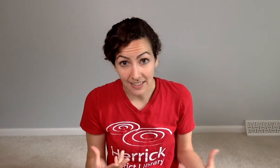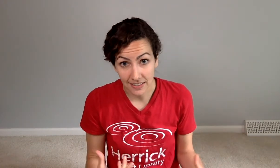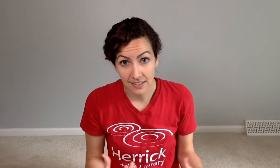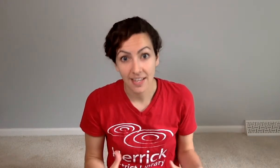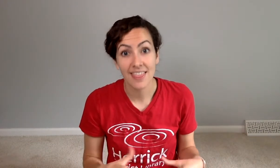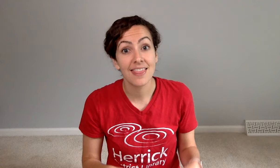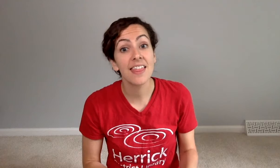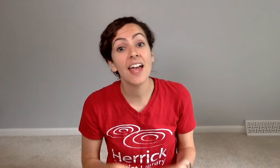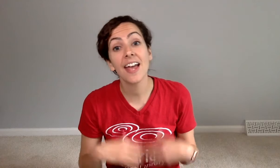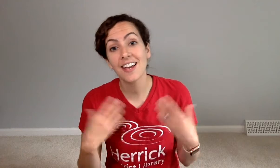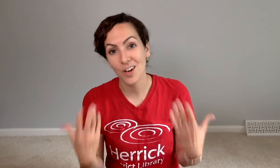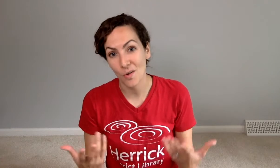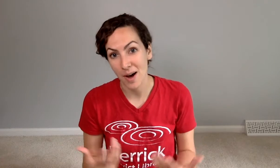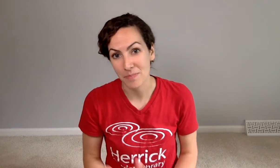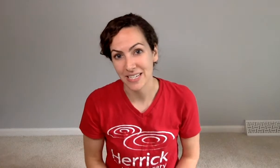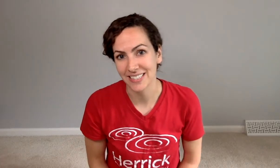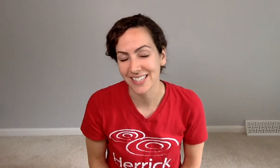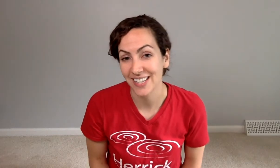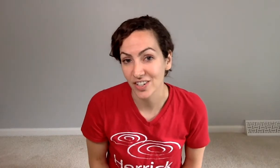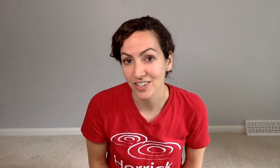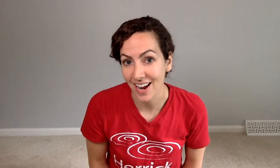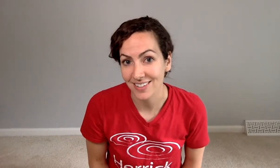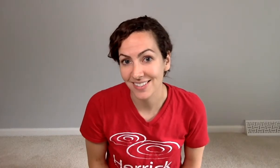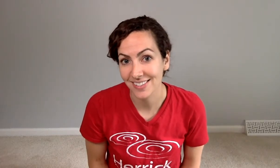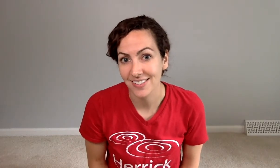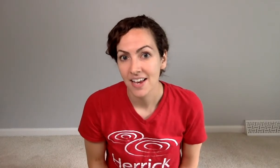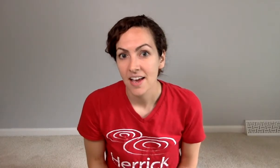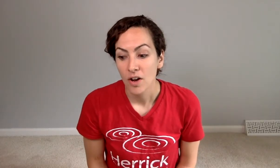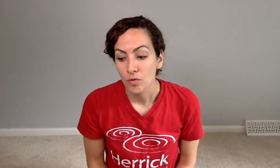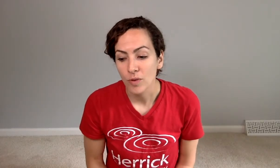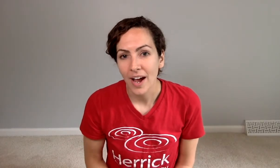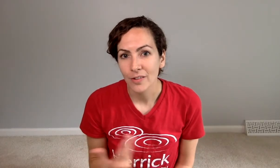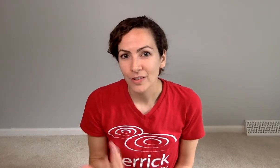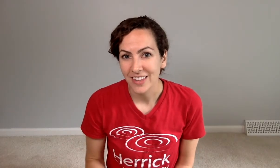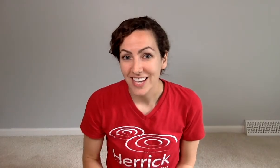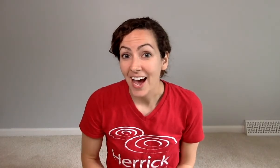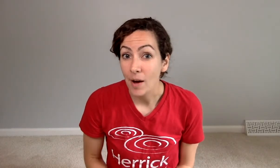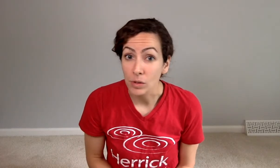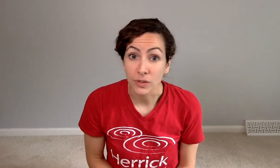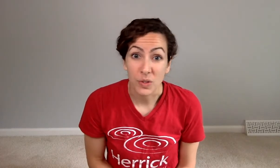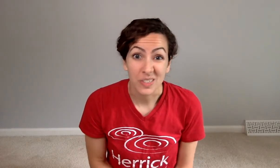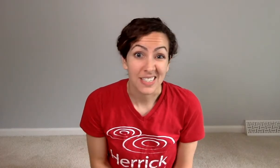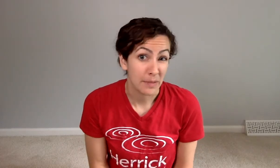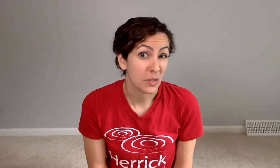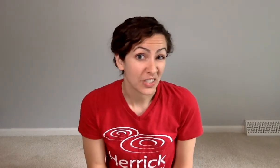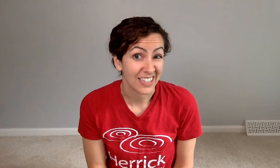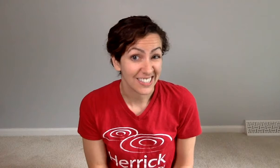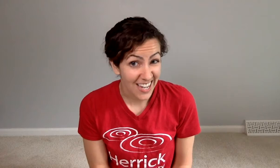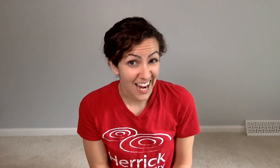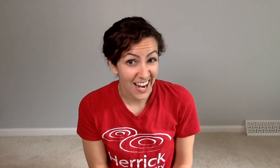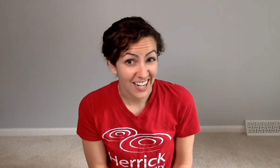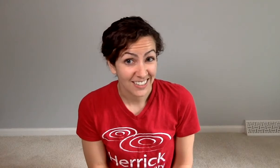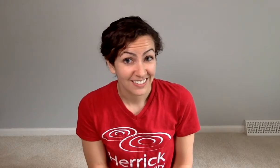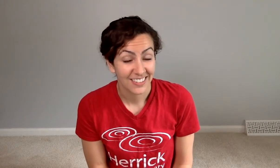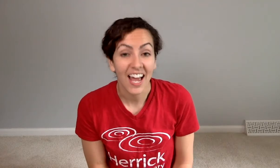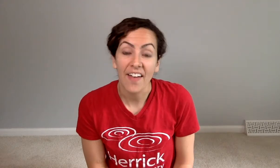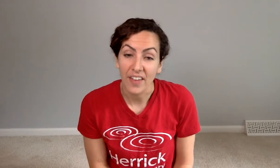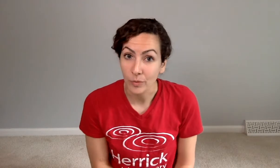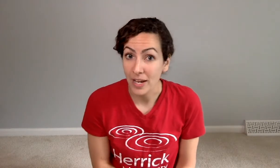night they go up into their nests rather than the owls who sleep during the day and then wake up